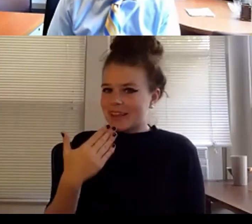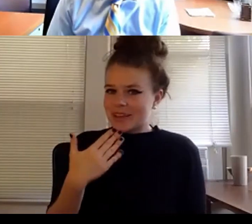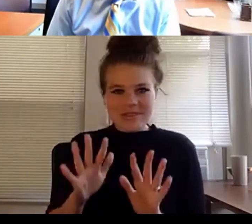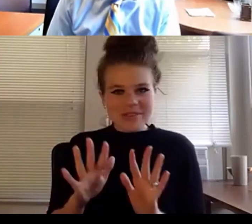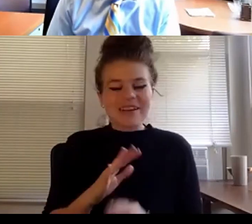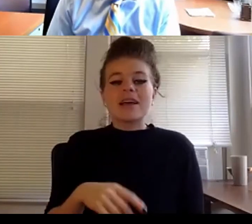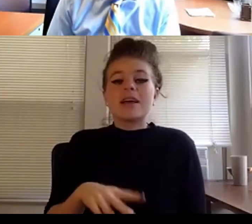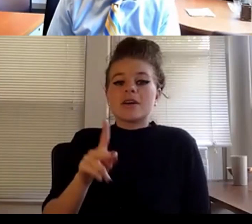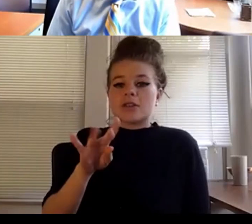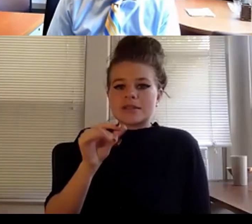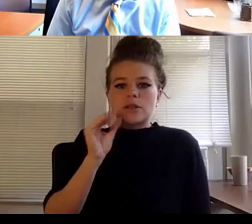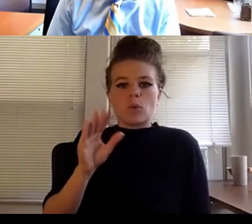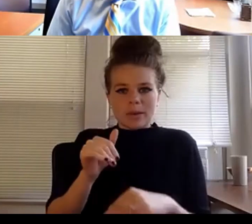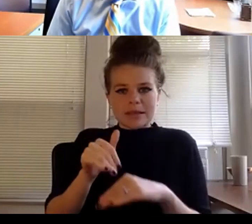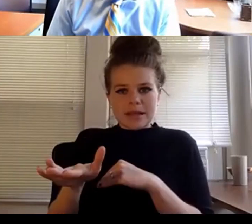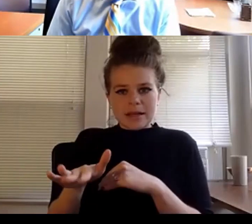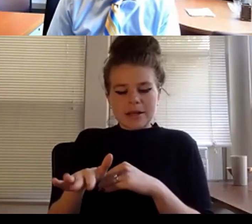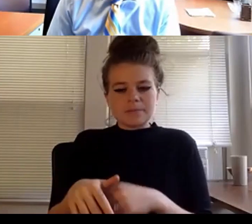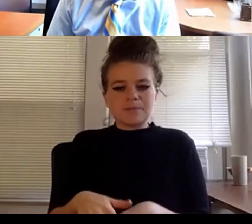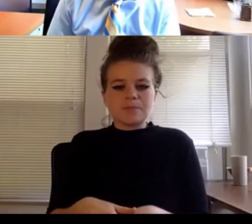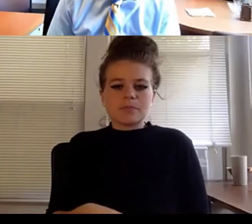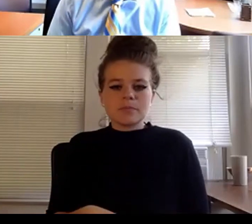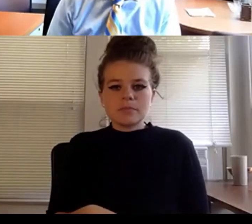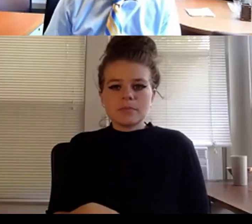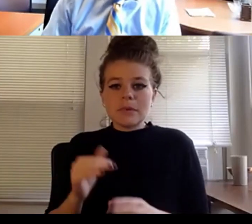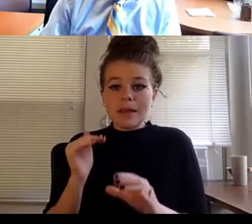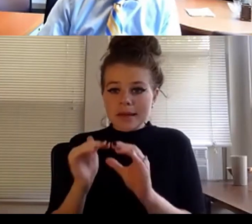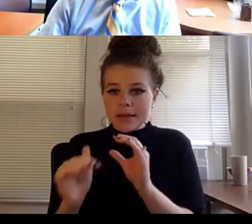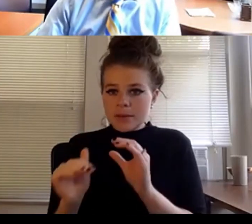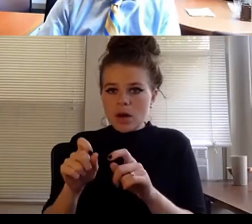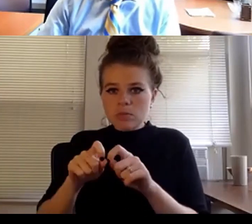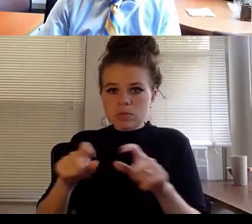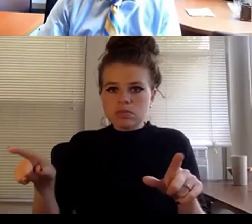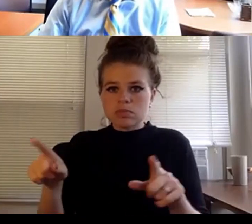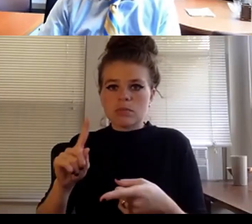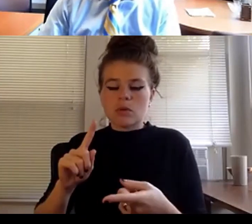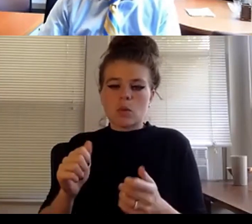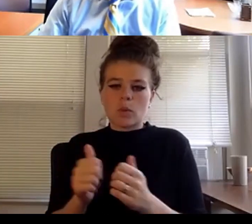Christina will be sending out the email with the